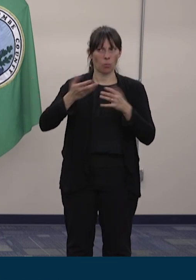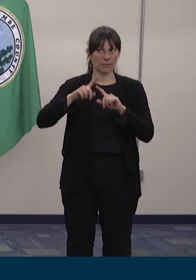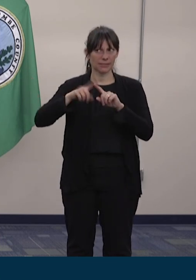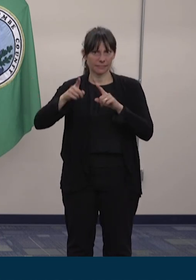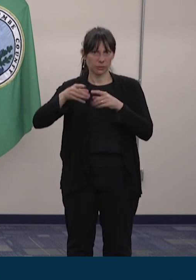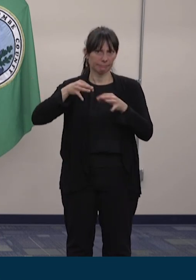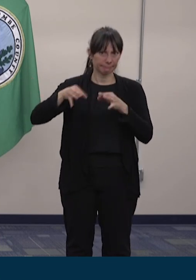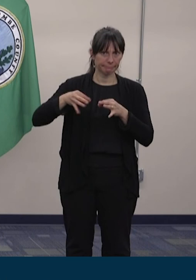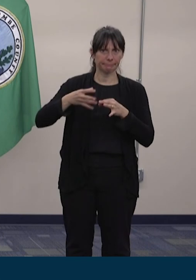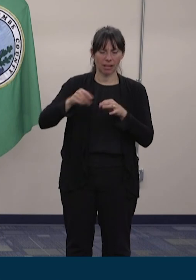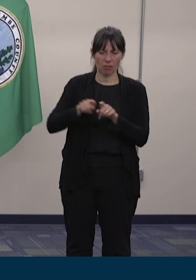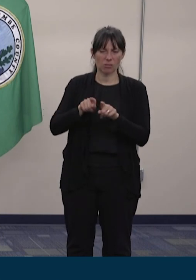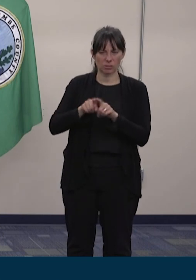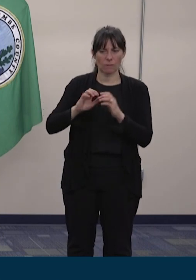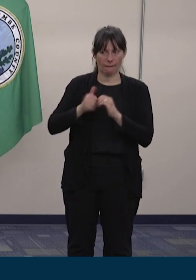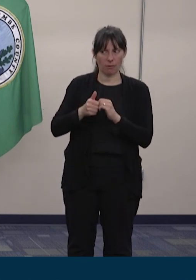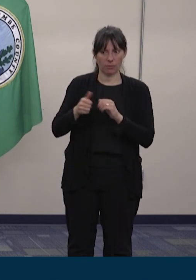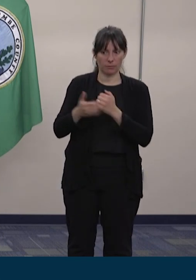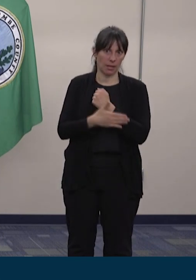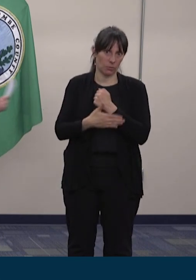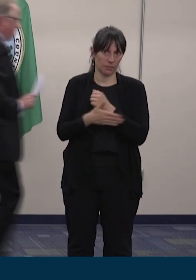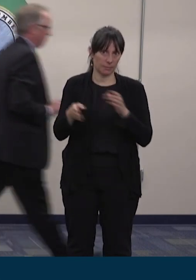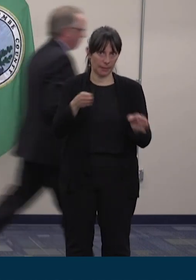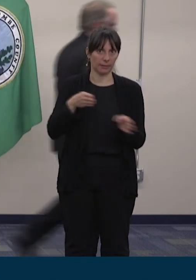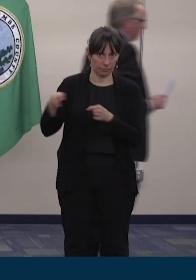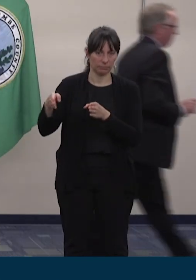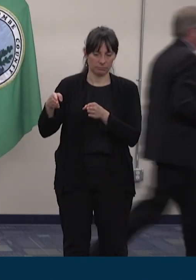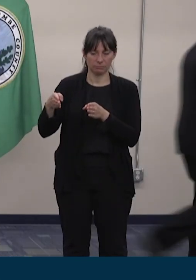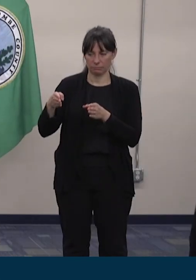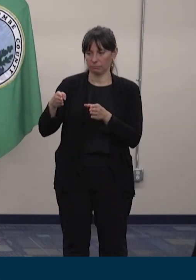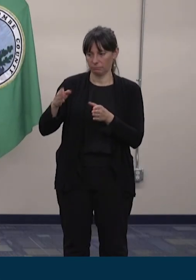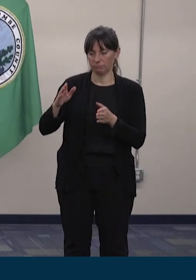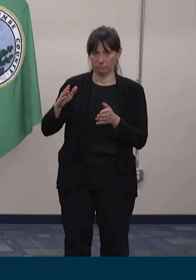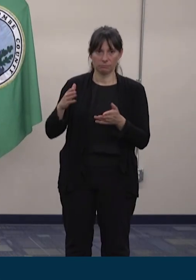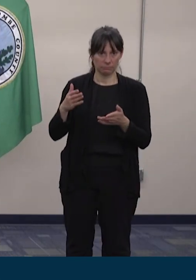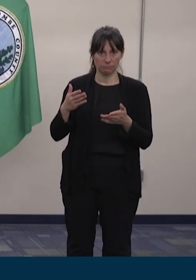COVID-19. de la comunidad y las respuestas al COVID-19.